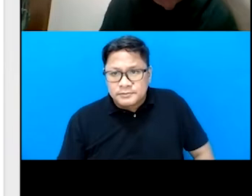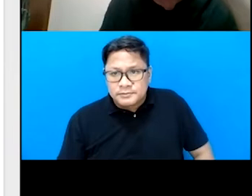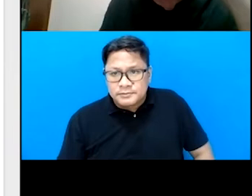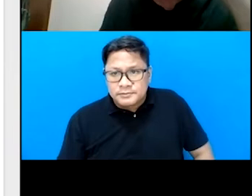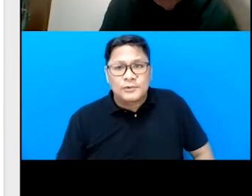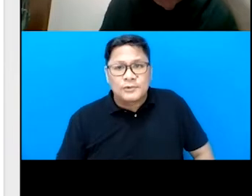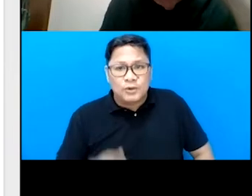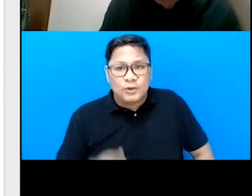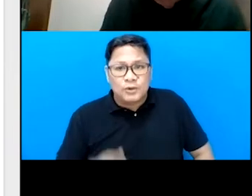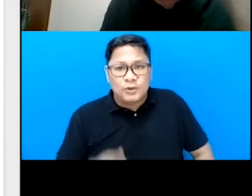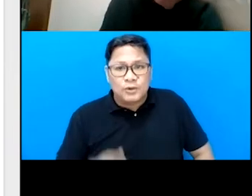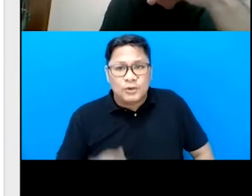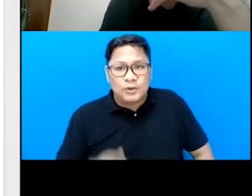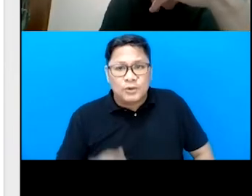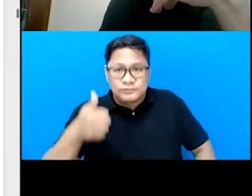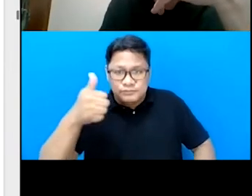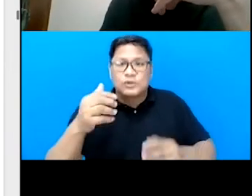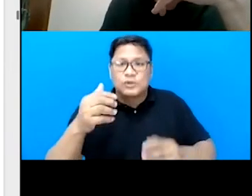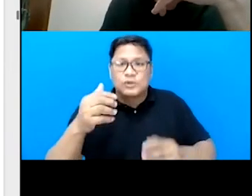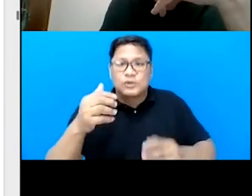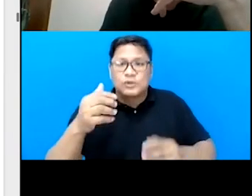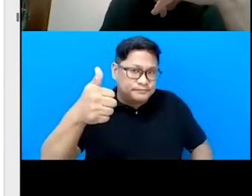Okay, good.